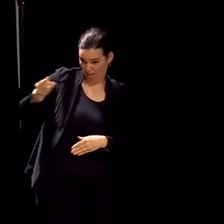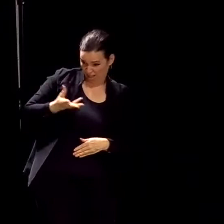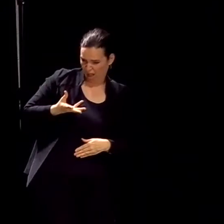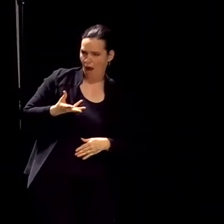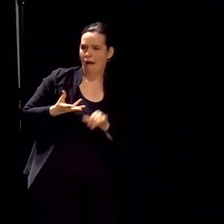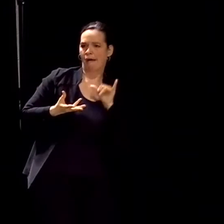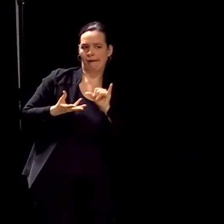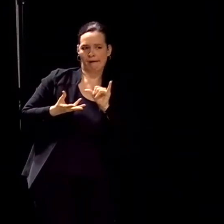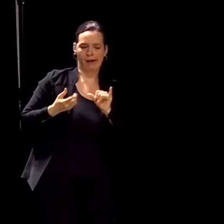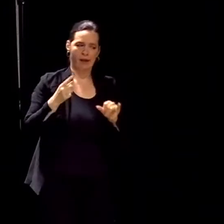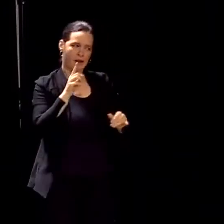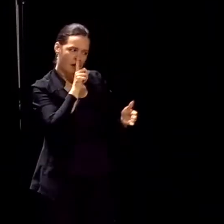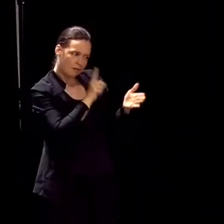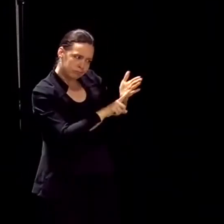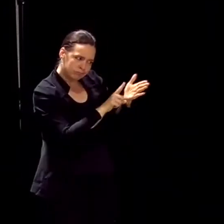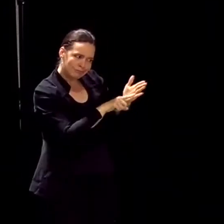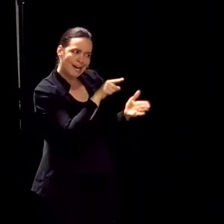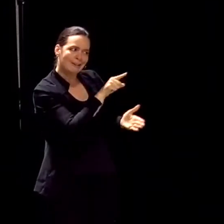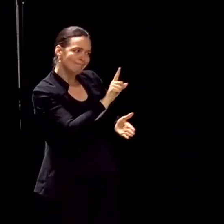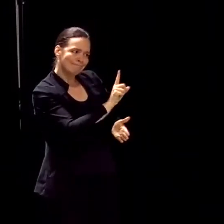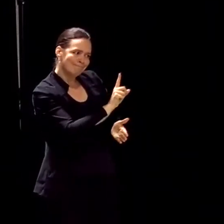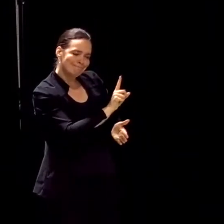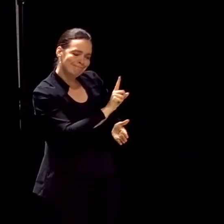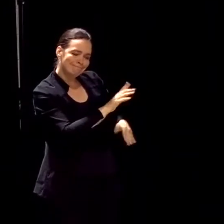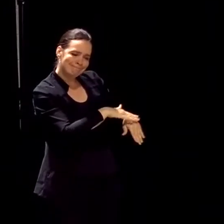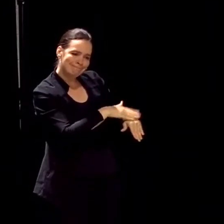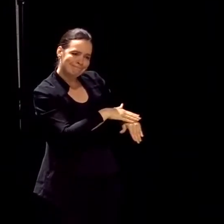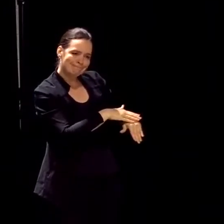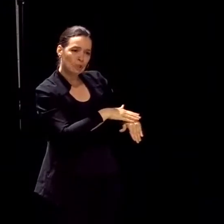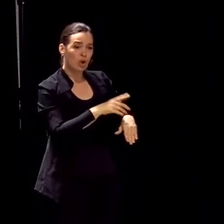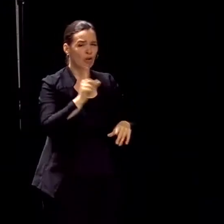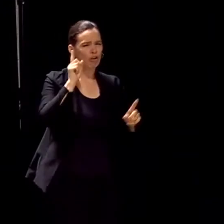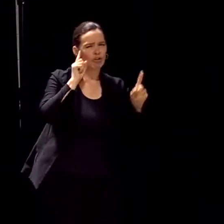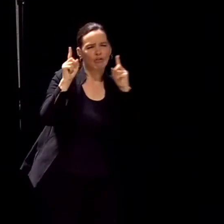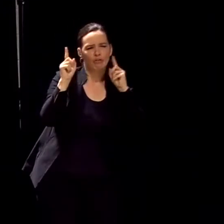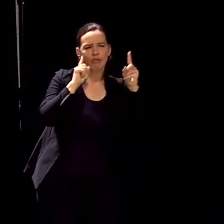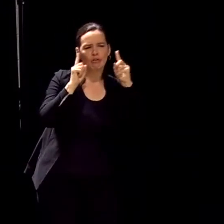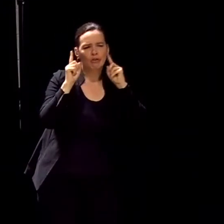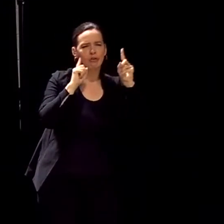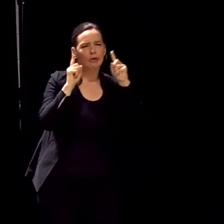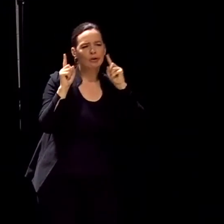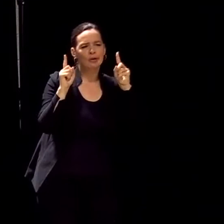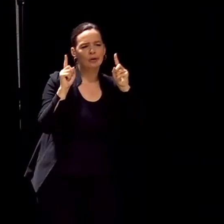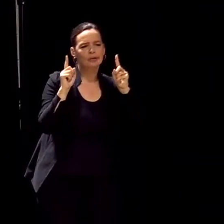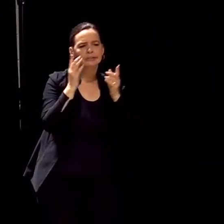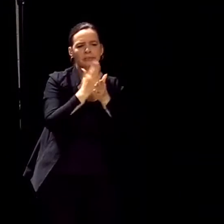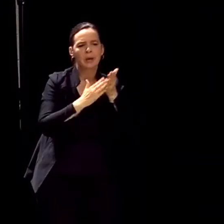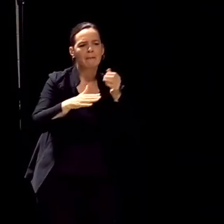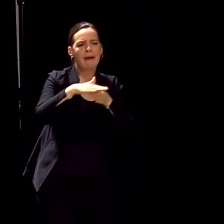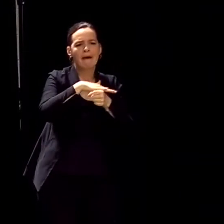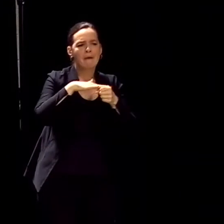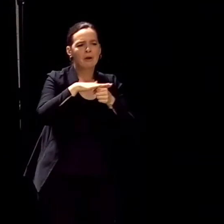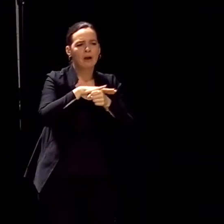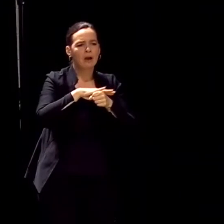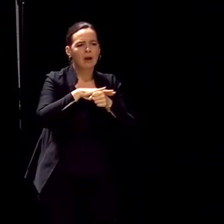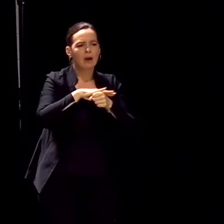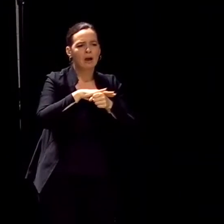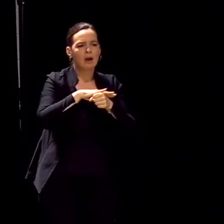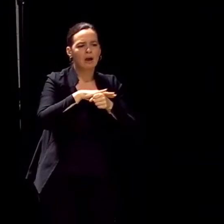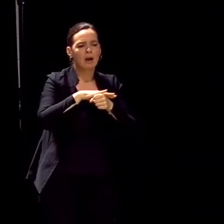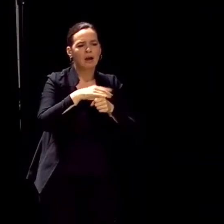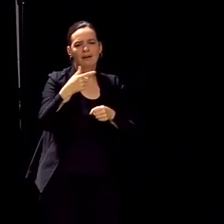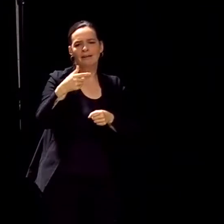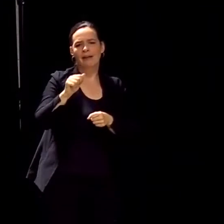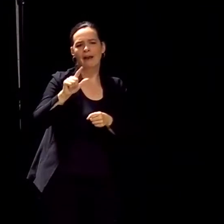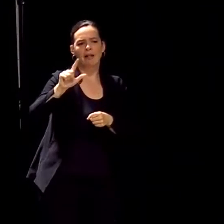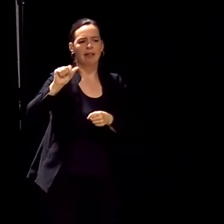I think we got a lead about a gala. Somebody who thinks they're going to have a gala right now in COVID. And so if that's you who thinks